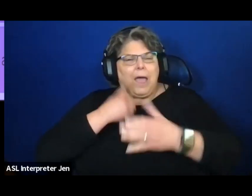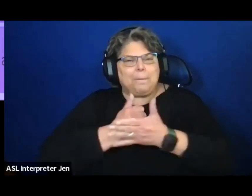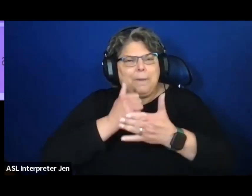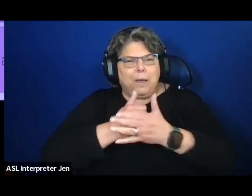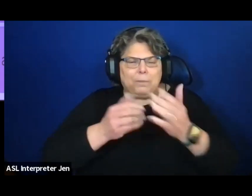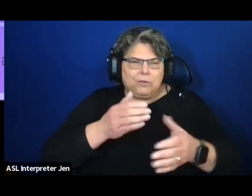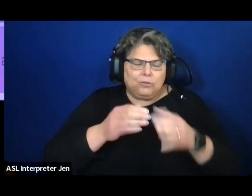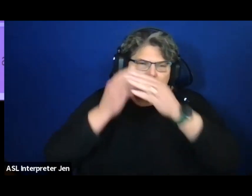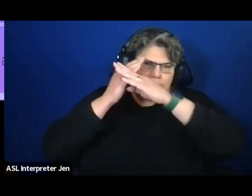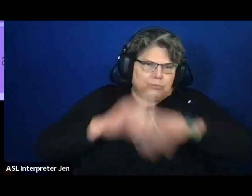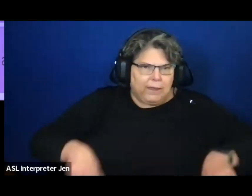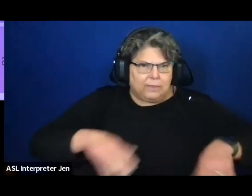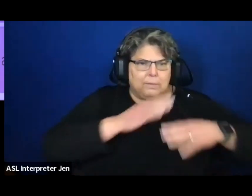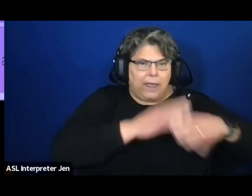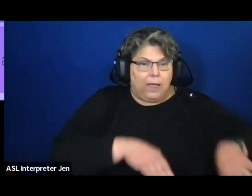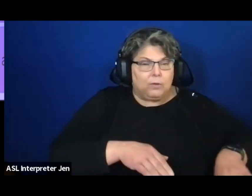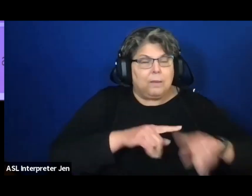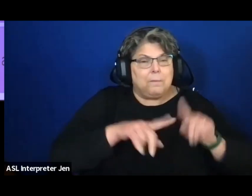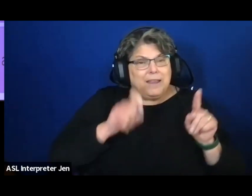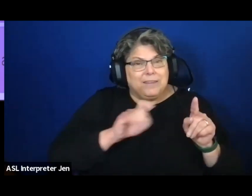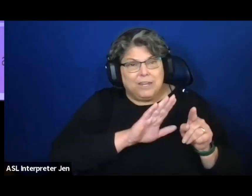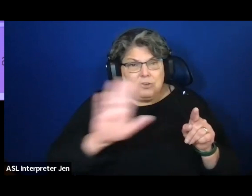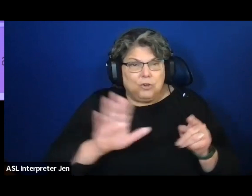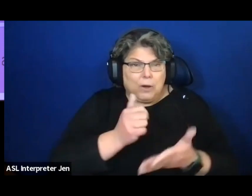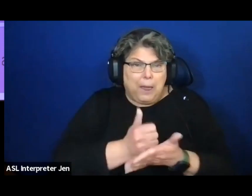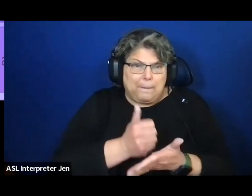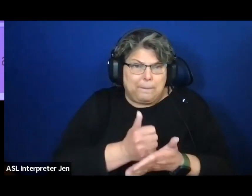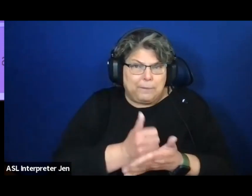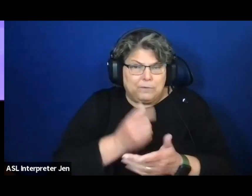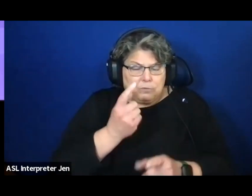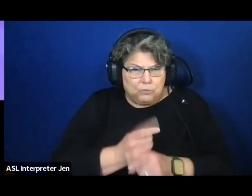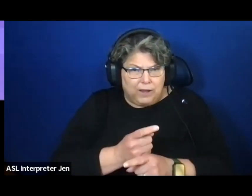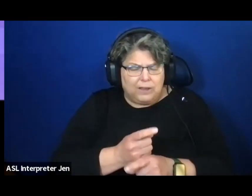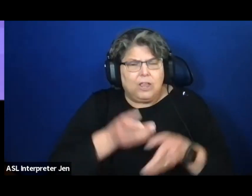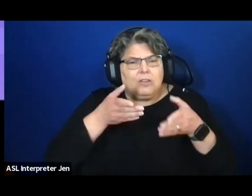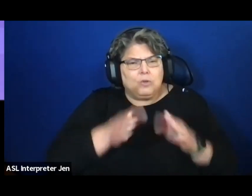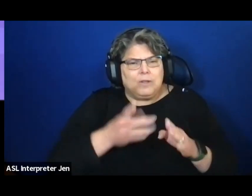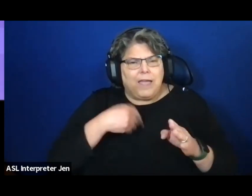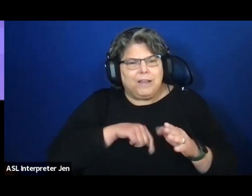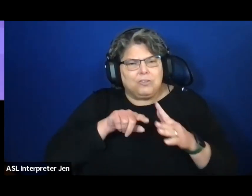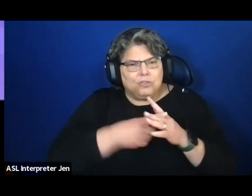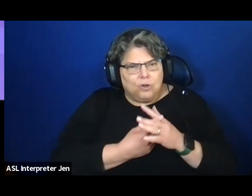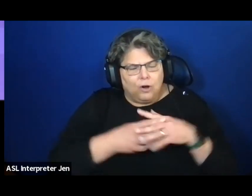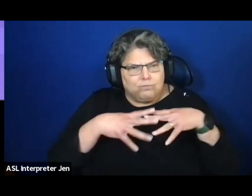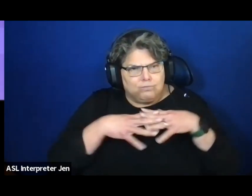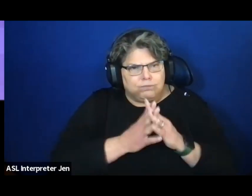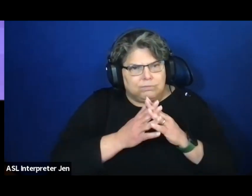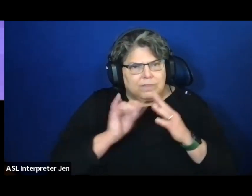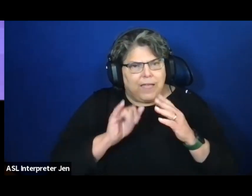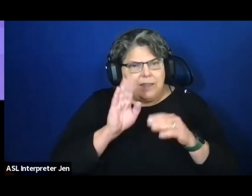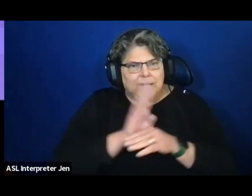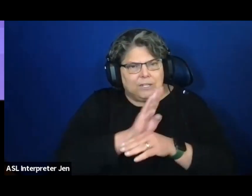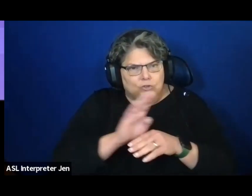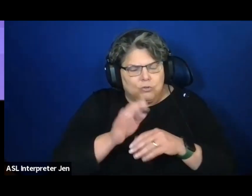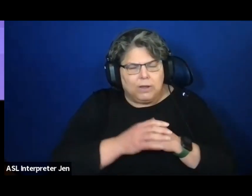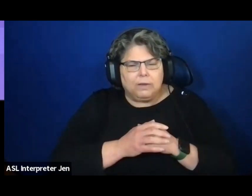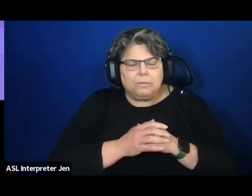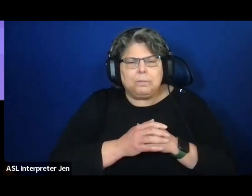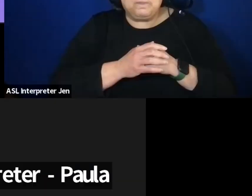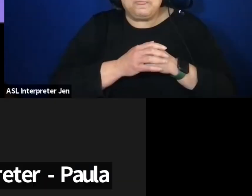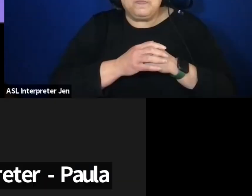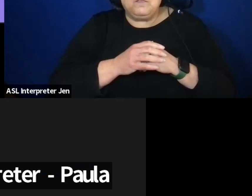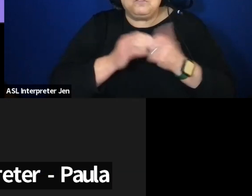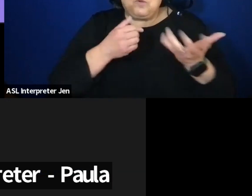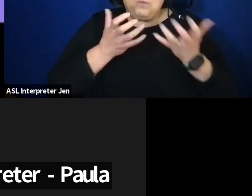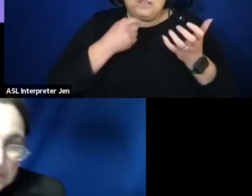you, right, to remove those barriers for our students, right, to get in the industry. So I wanted to share with you, because this is something that I enjoy